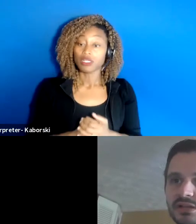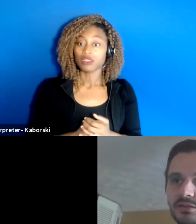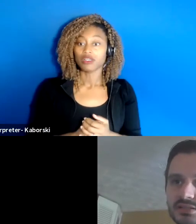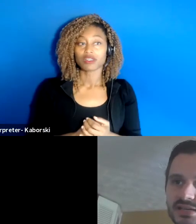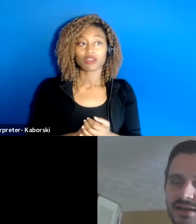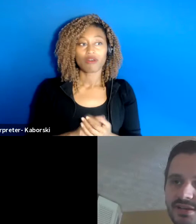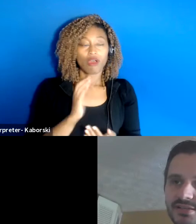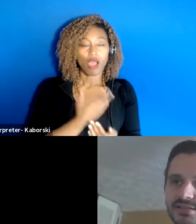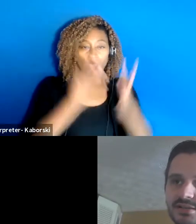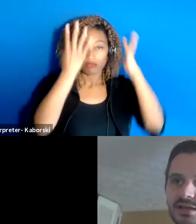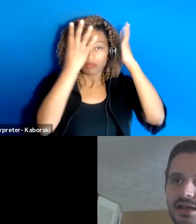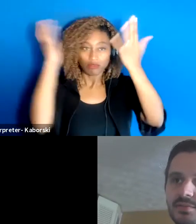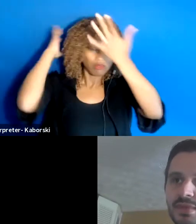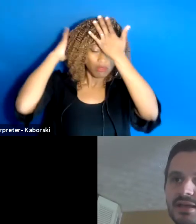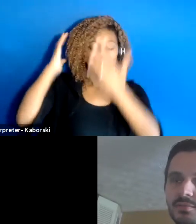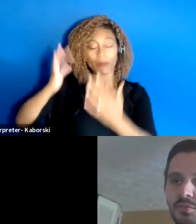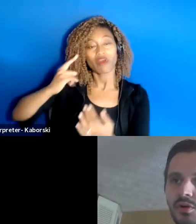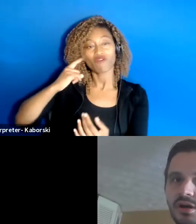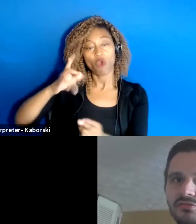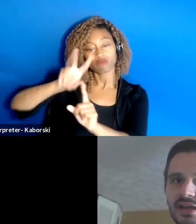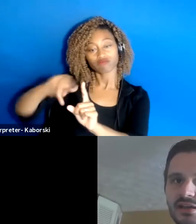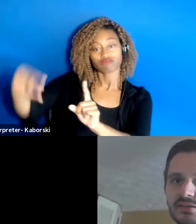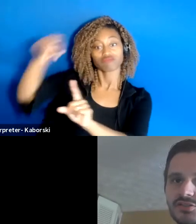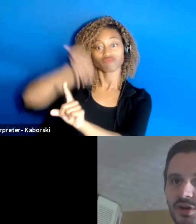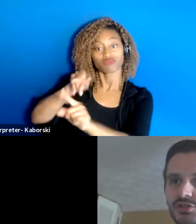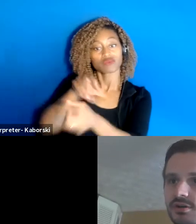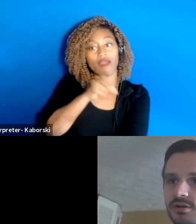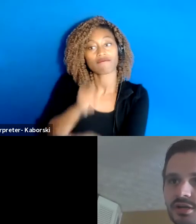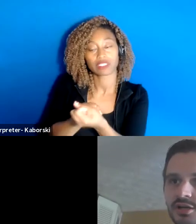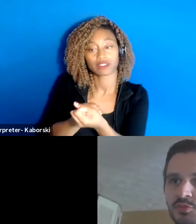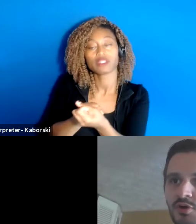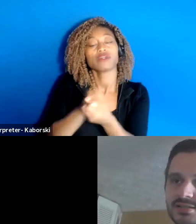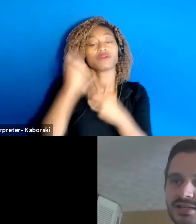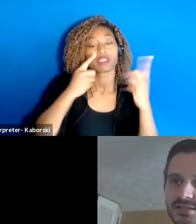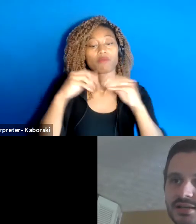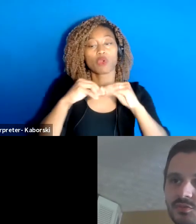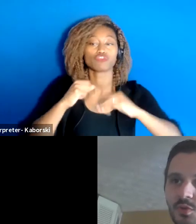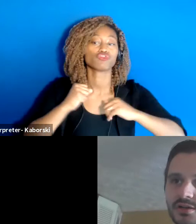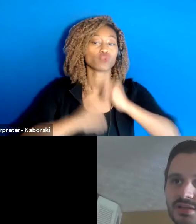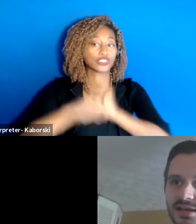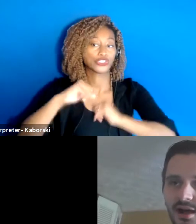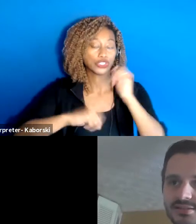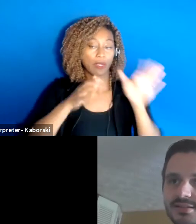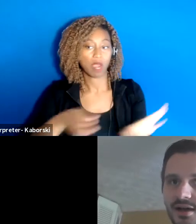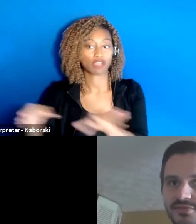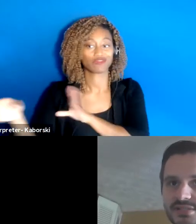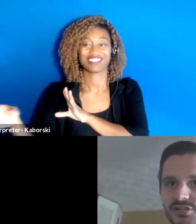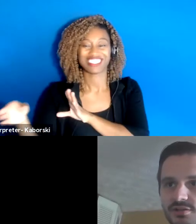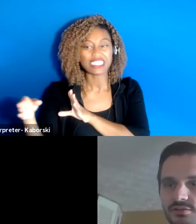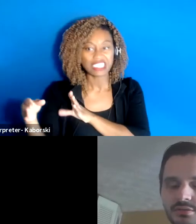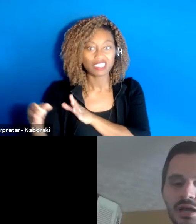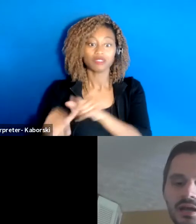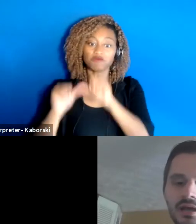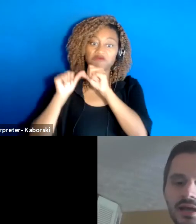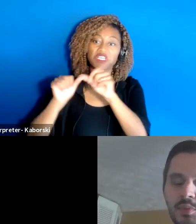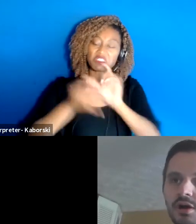the way we looked at advocacy and make it more of a structured process that was a constant